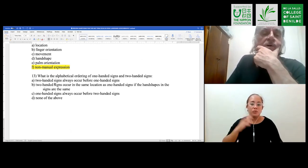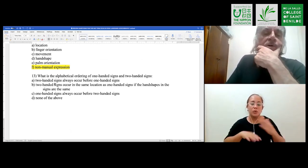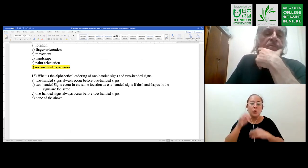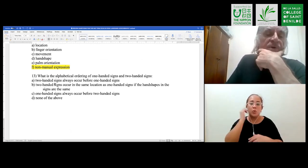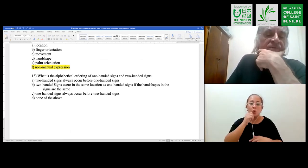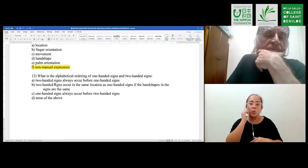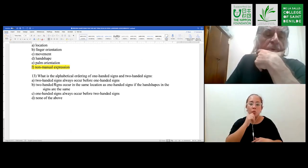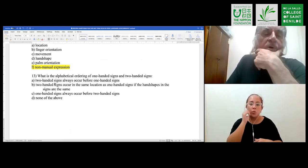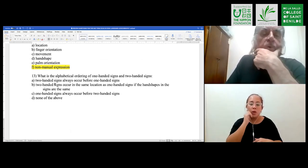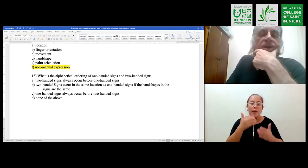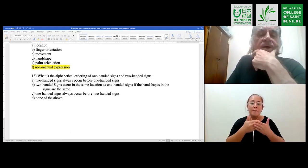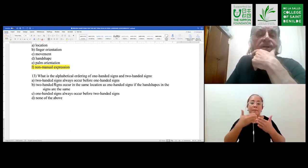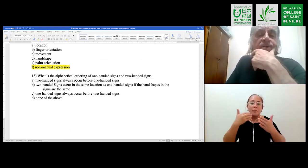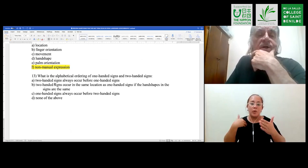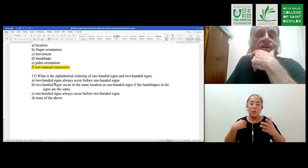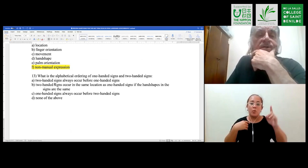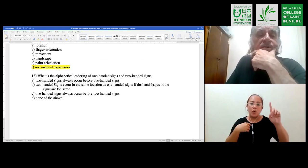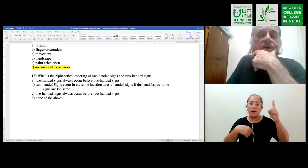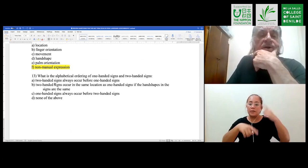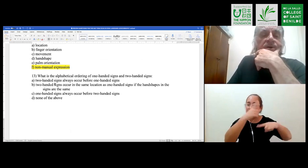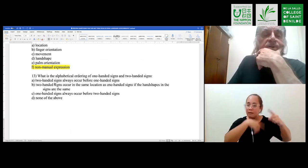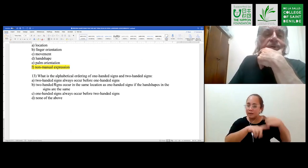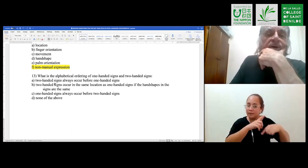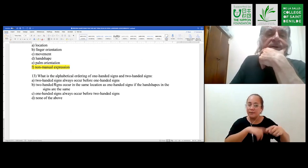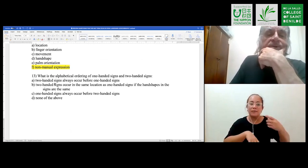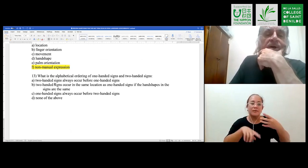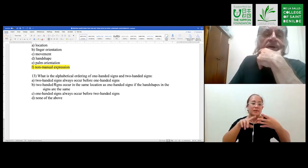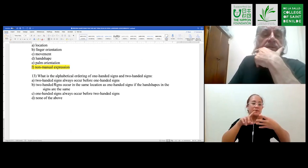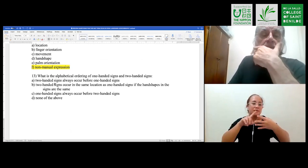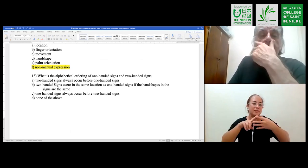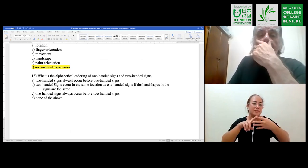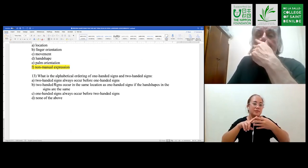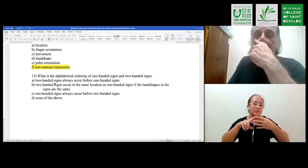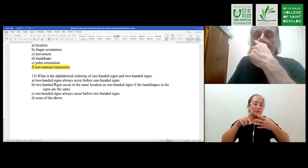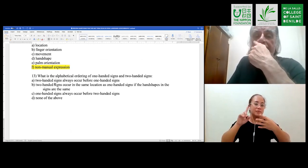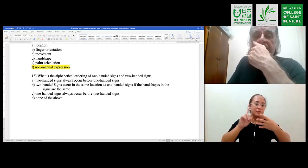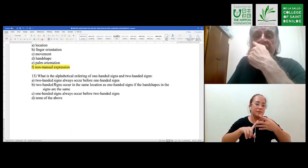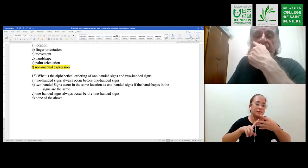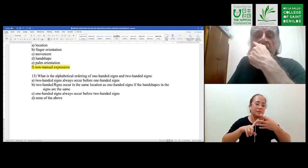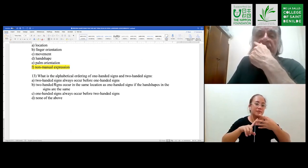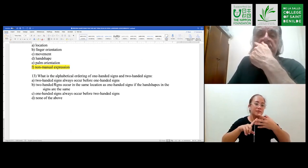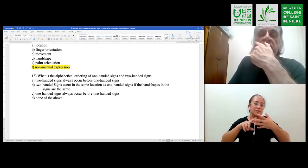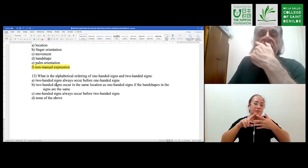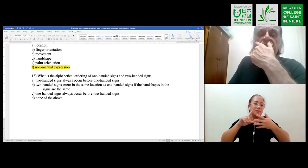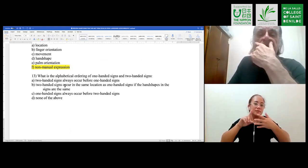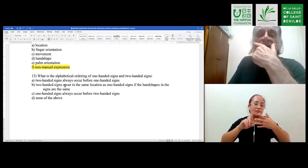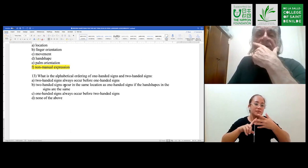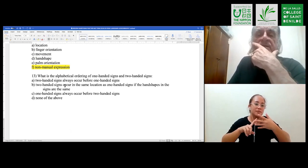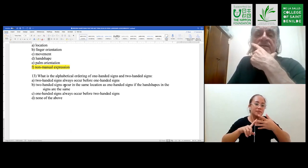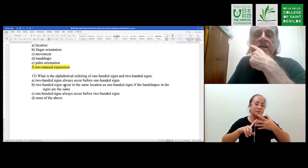occur before one-handed signs. Two-handed signs occur in the same location as one-handed